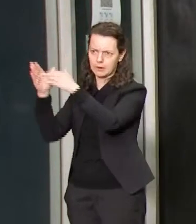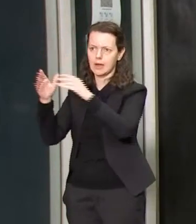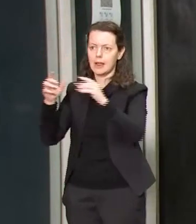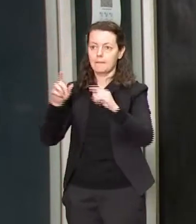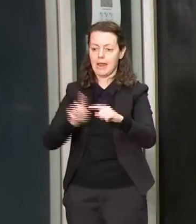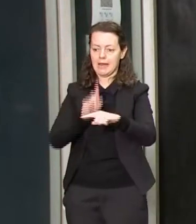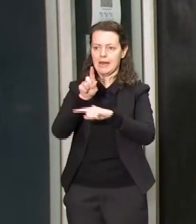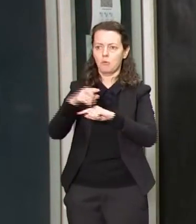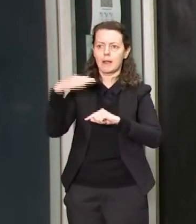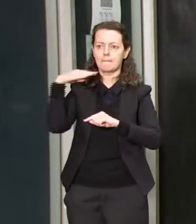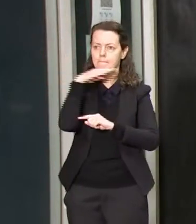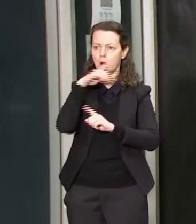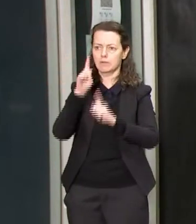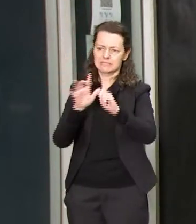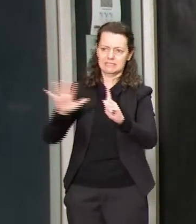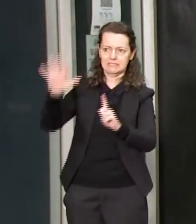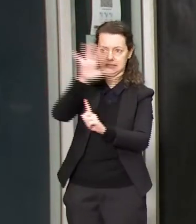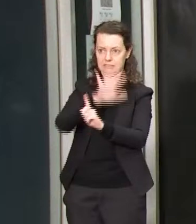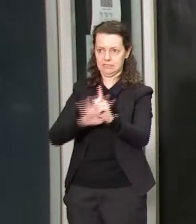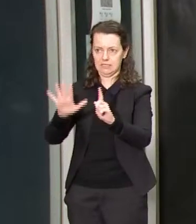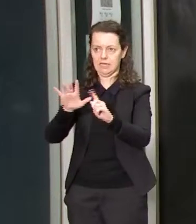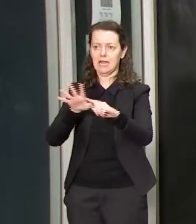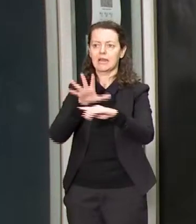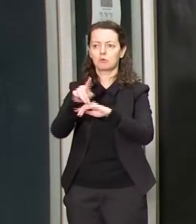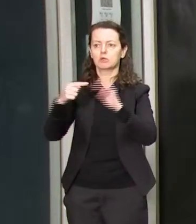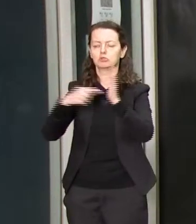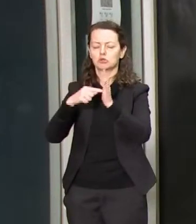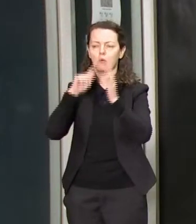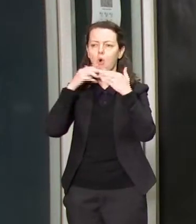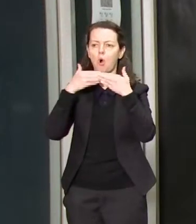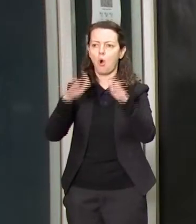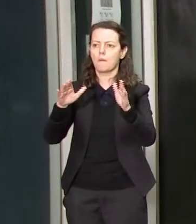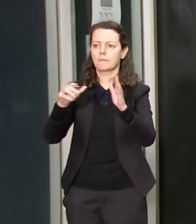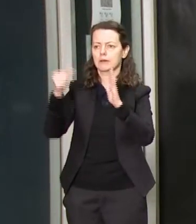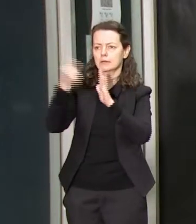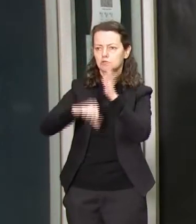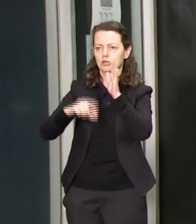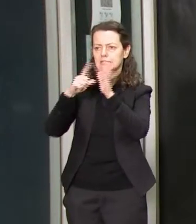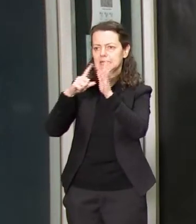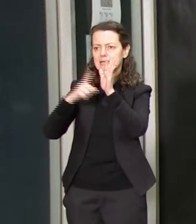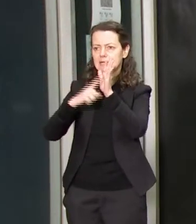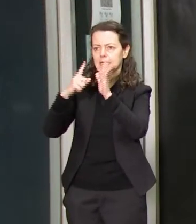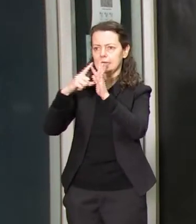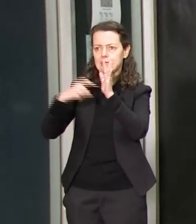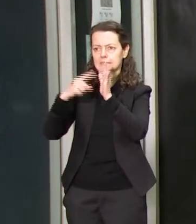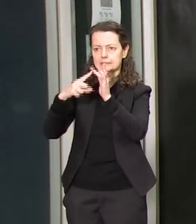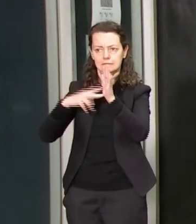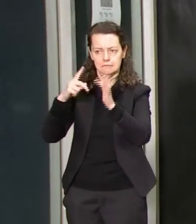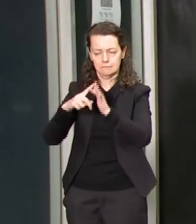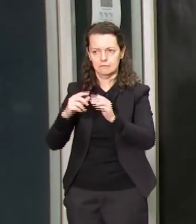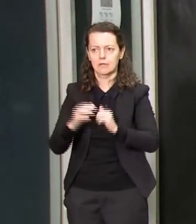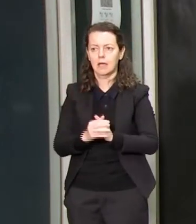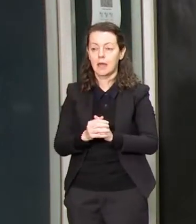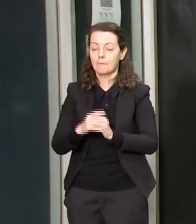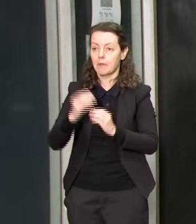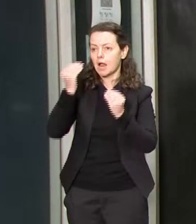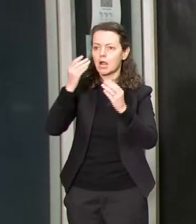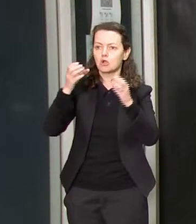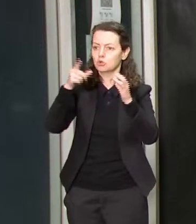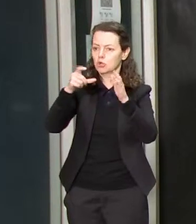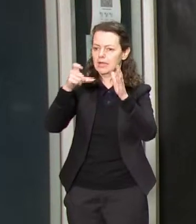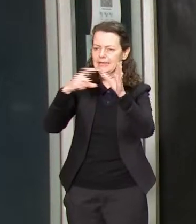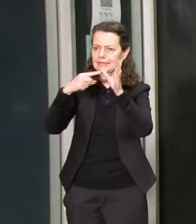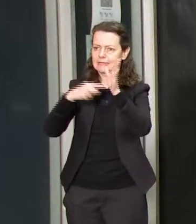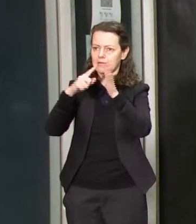elective surgeries in Melbourne hospitals, but it's always important to absolutely clarify for Category 1